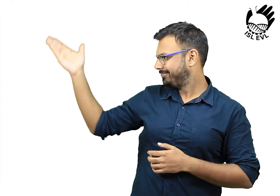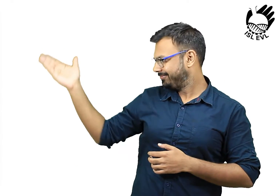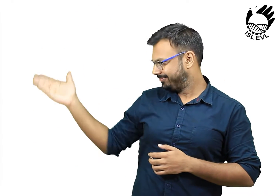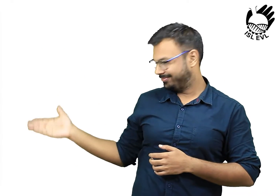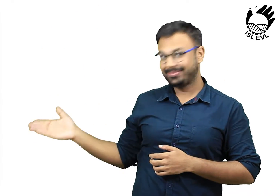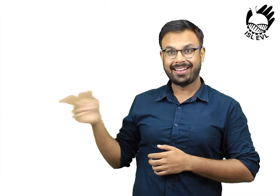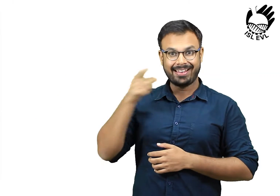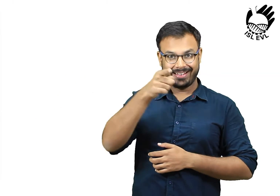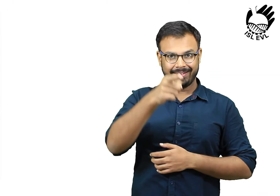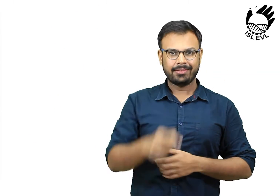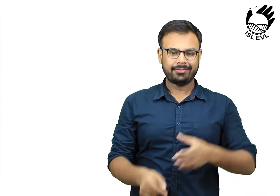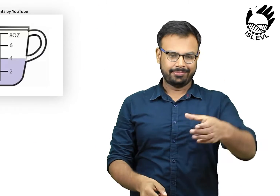The 5 samples: